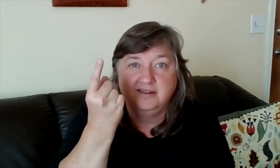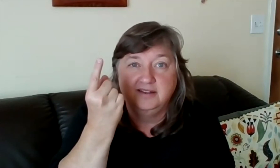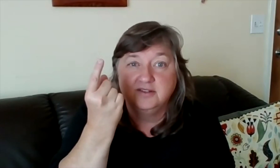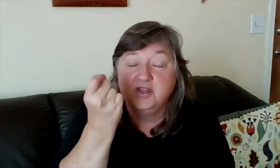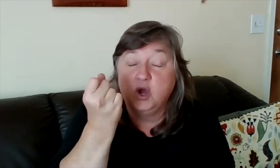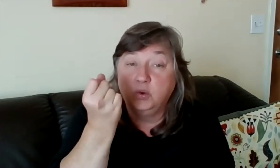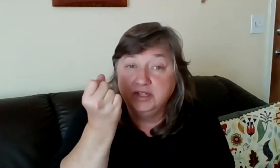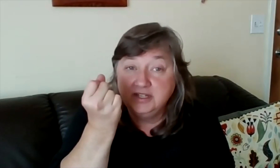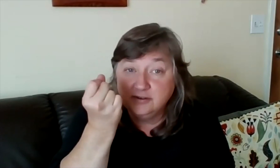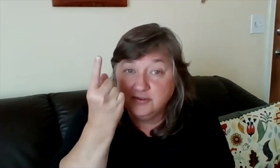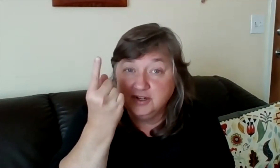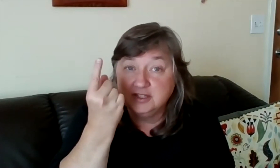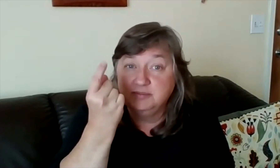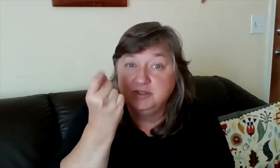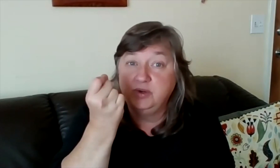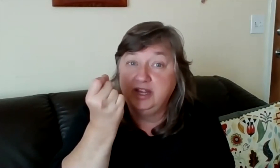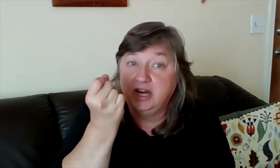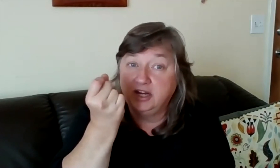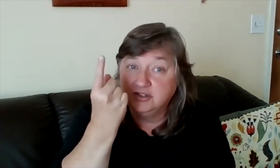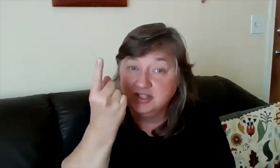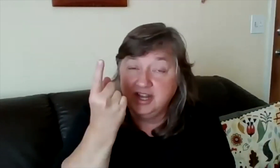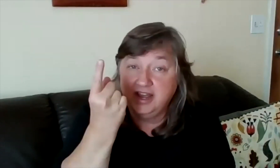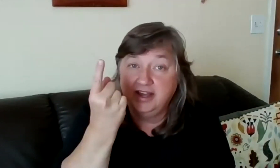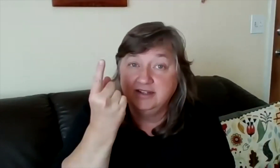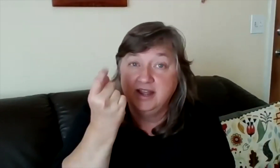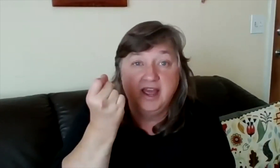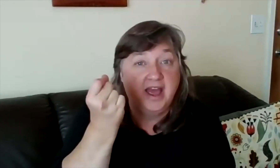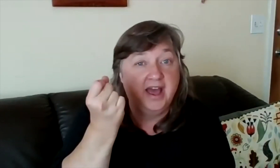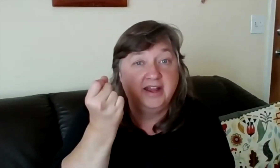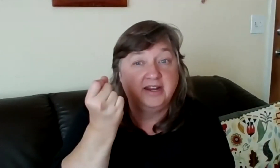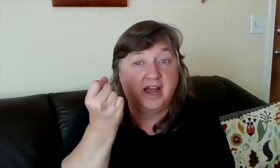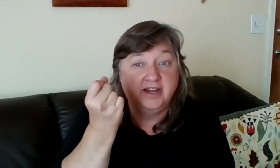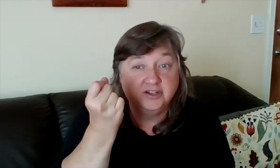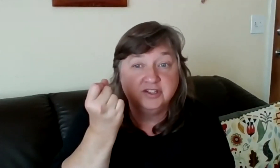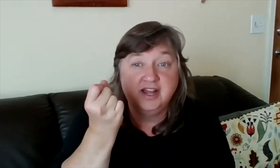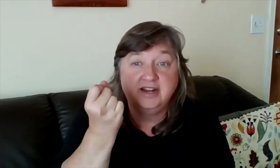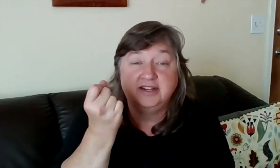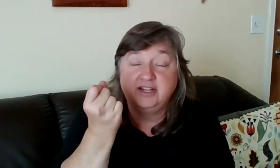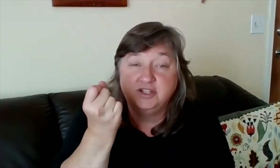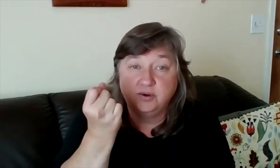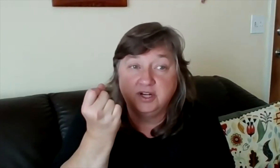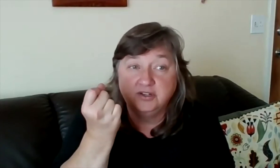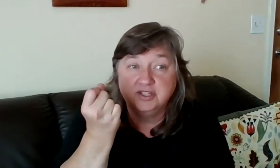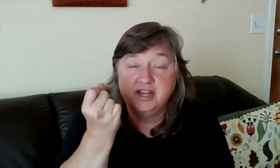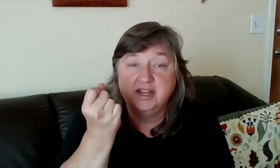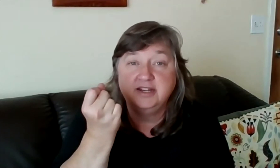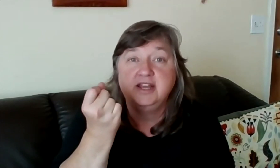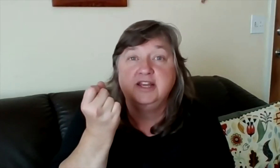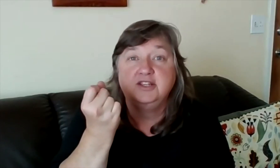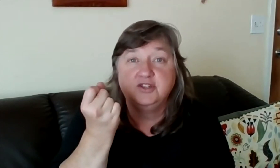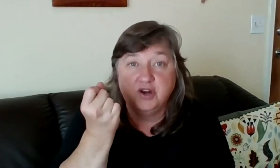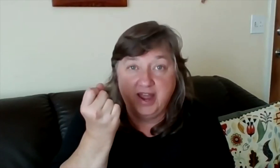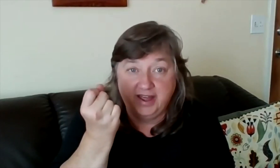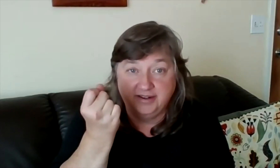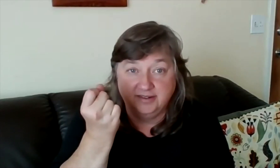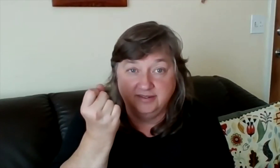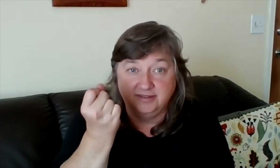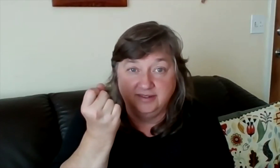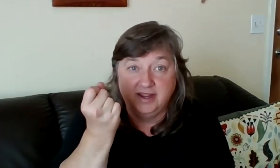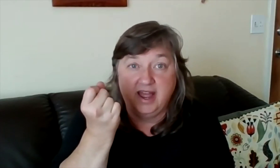So the only difference between understand and I don't understand is your head and